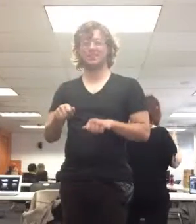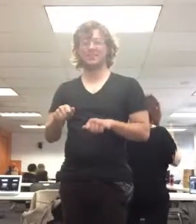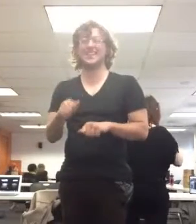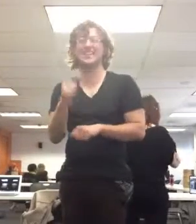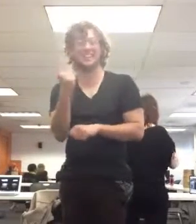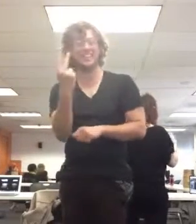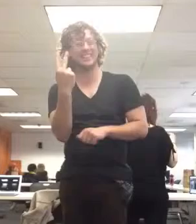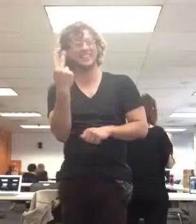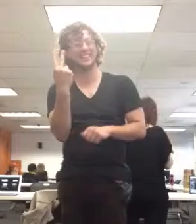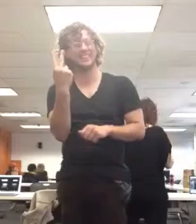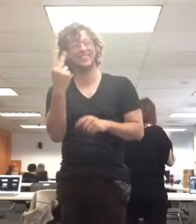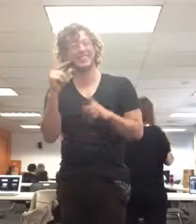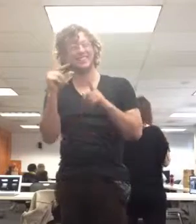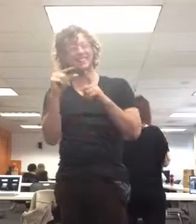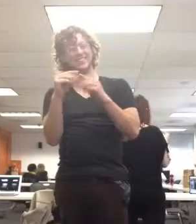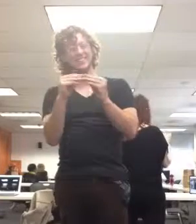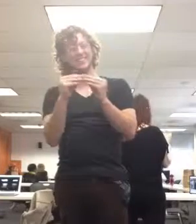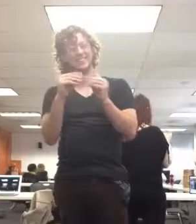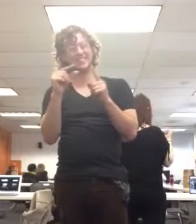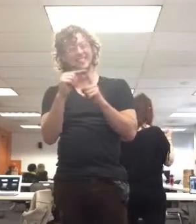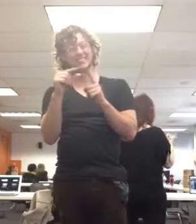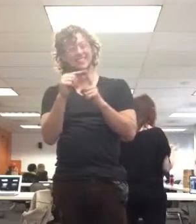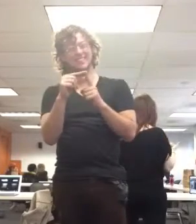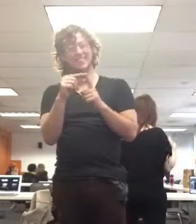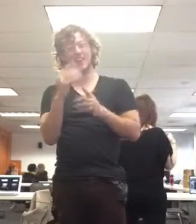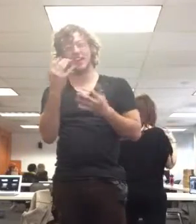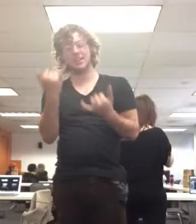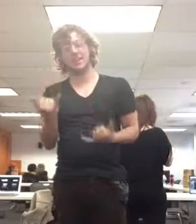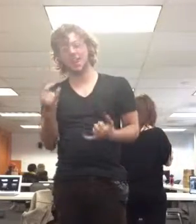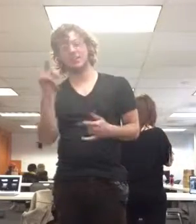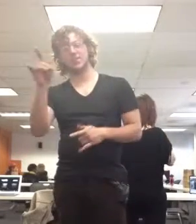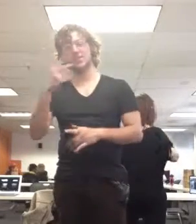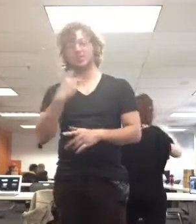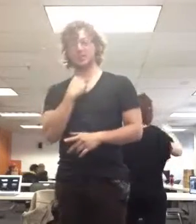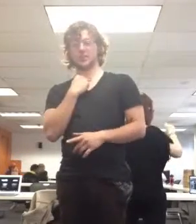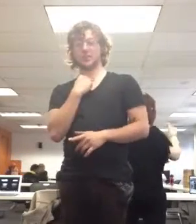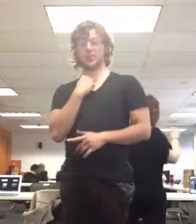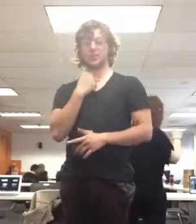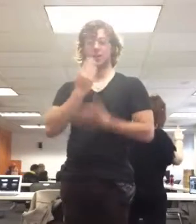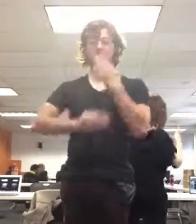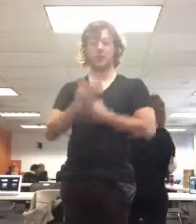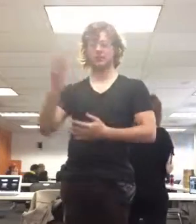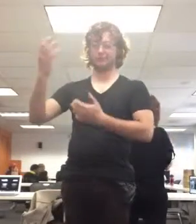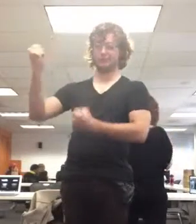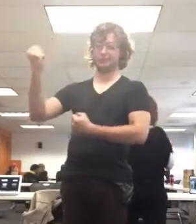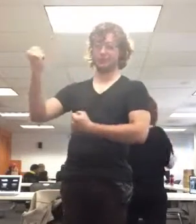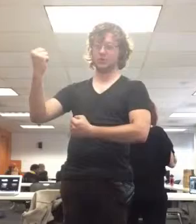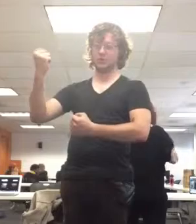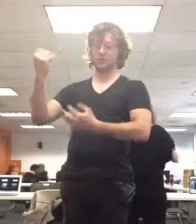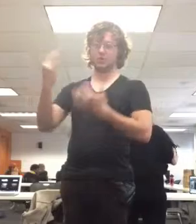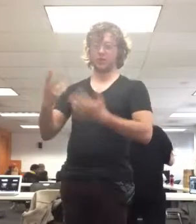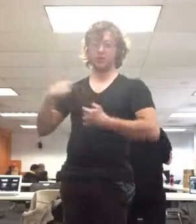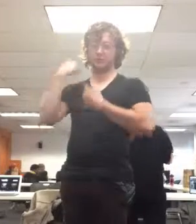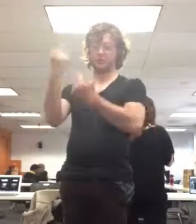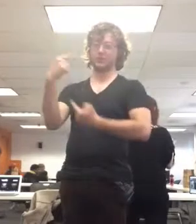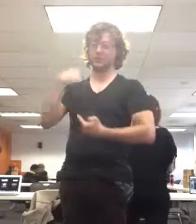words. And now they're stuck in midair, waiting for the next thing I want to say,